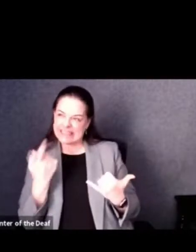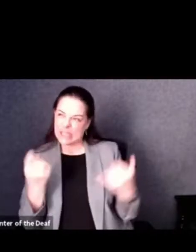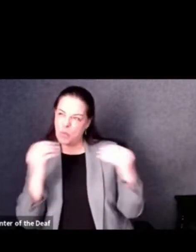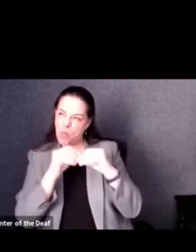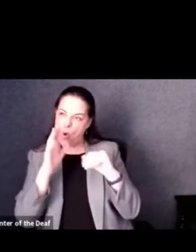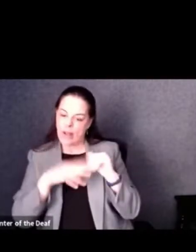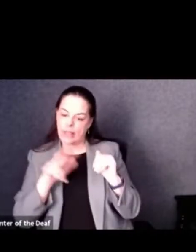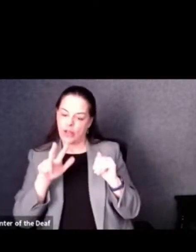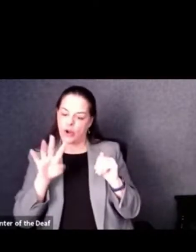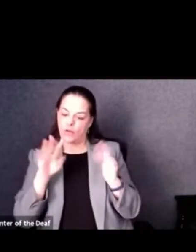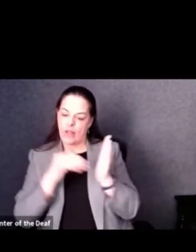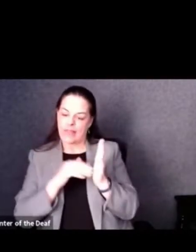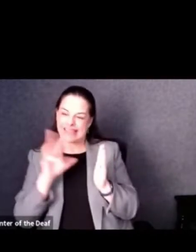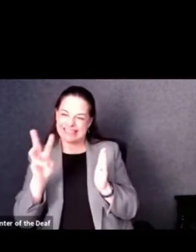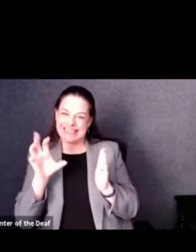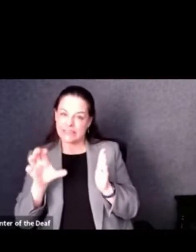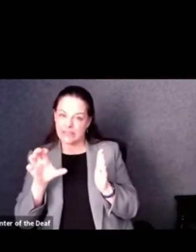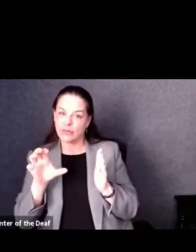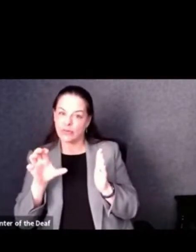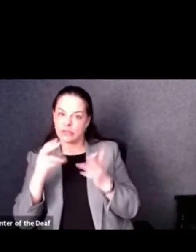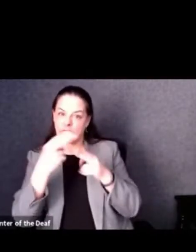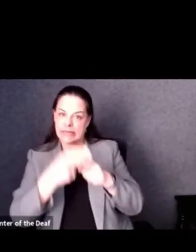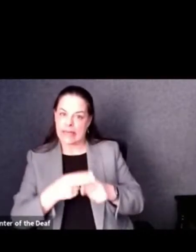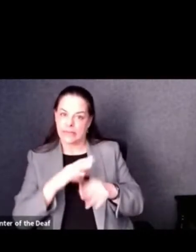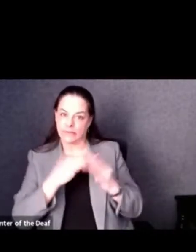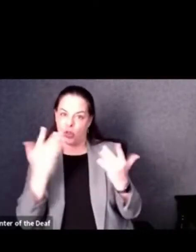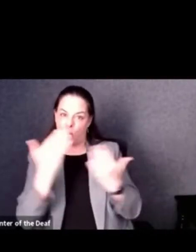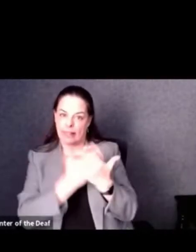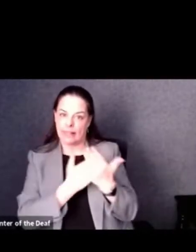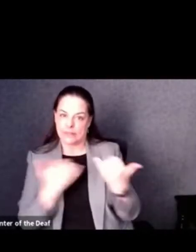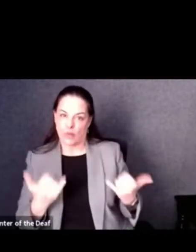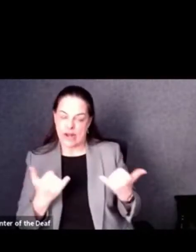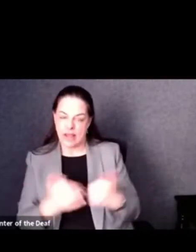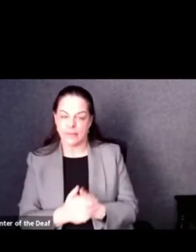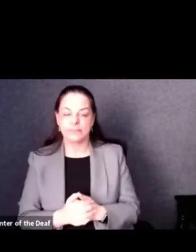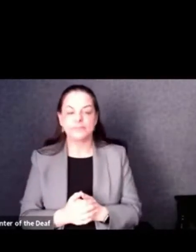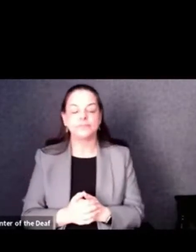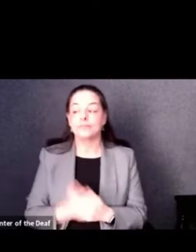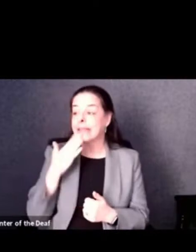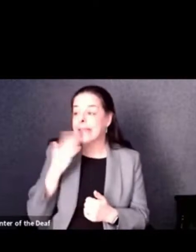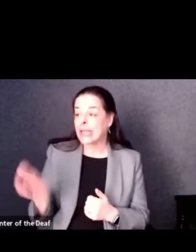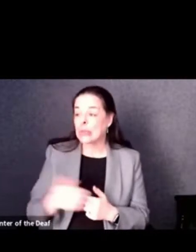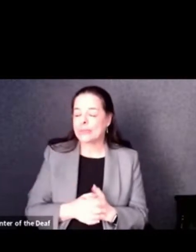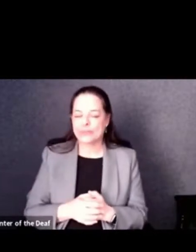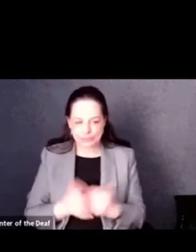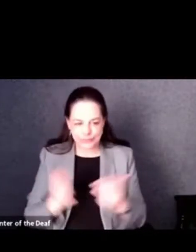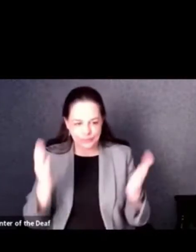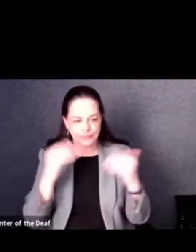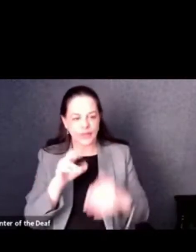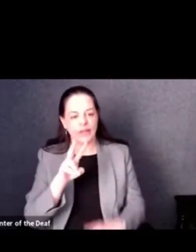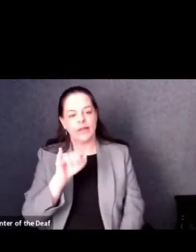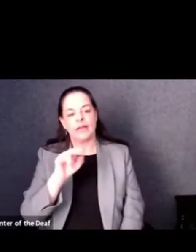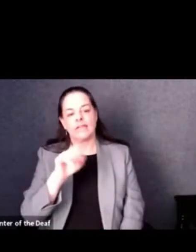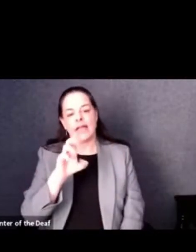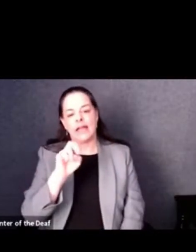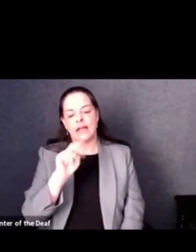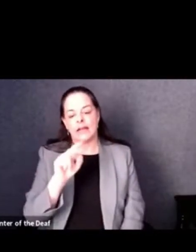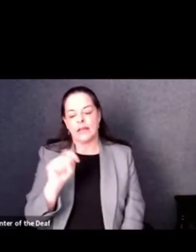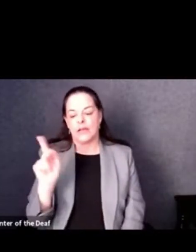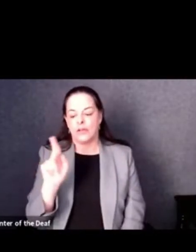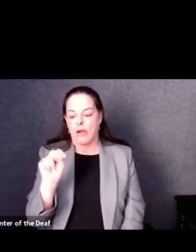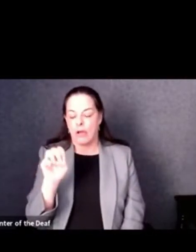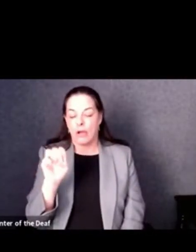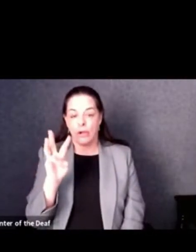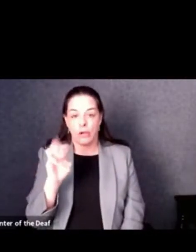than 34,600 entries total on the wait list currently. Thanks. From Vincent with Knox